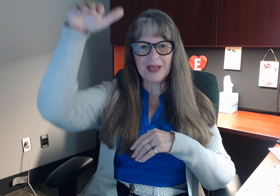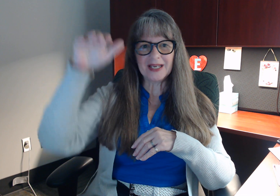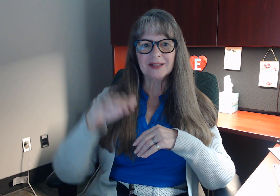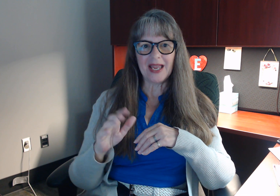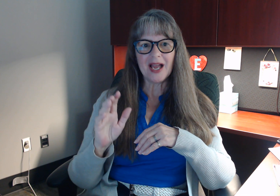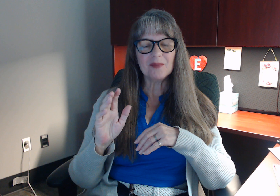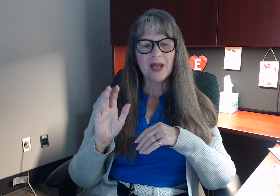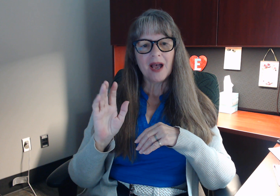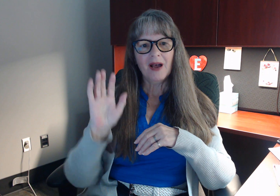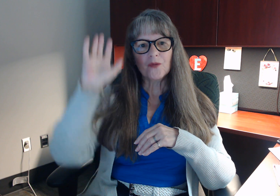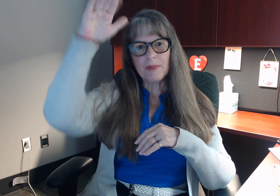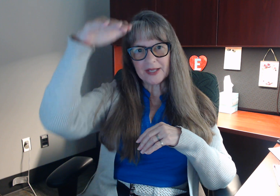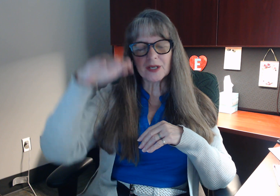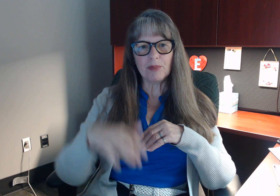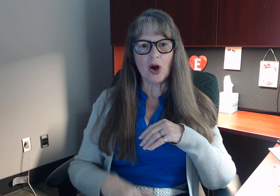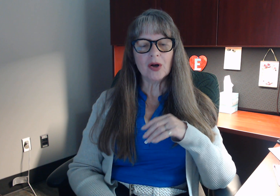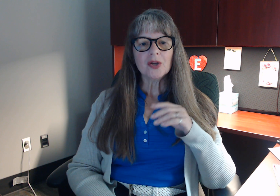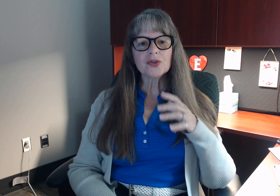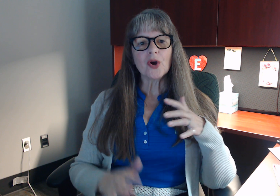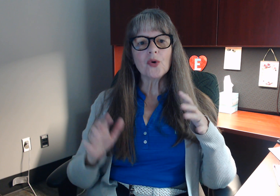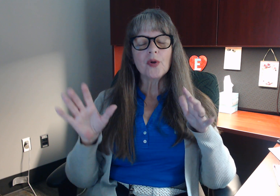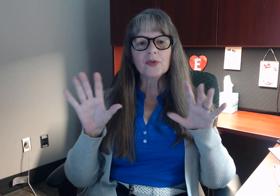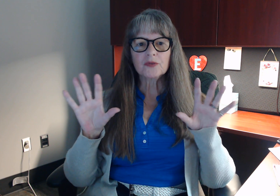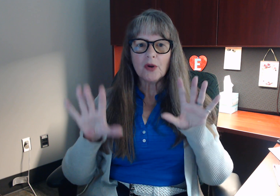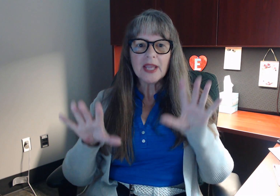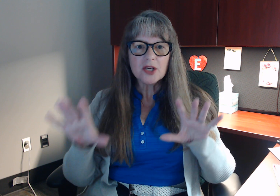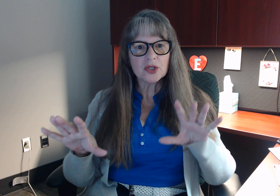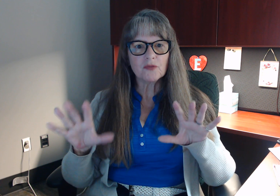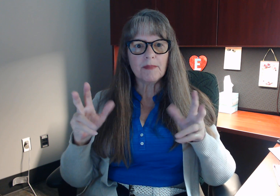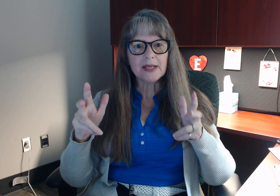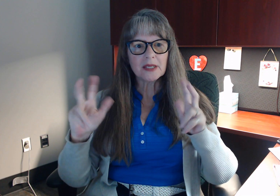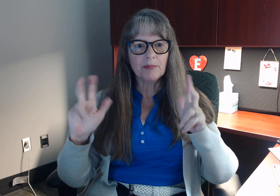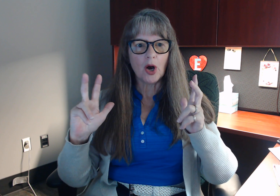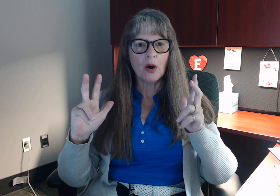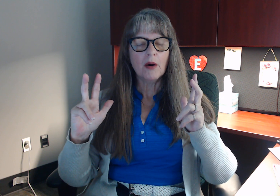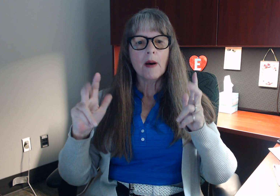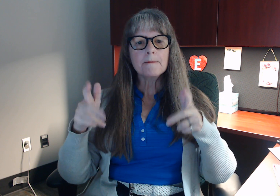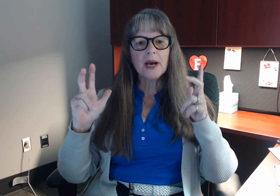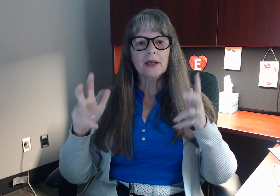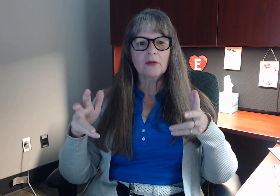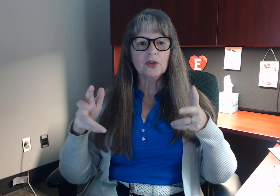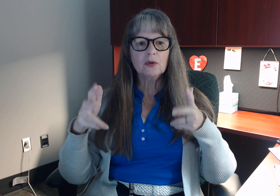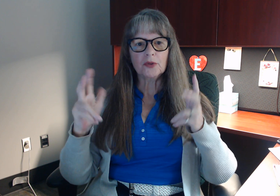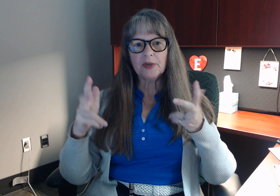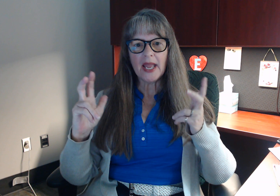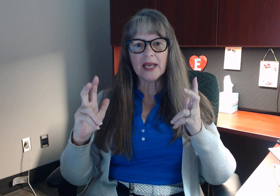a layup for basketball. So there's variations for basketball, but if you do it with three hands or